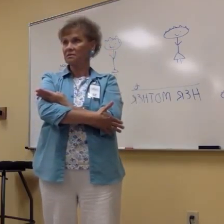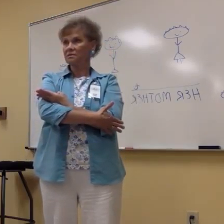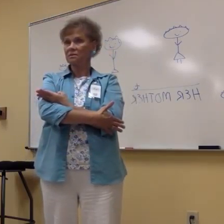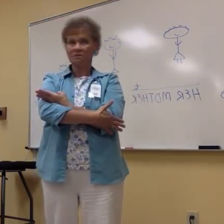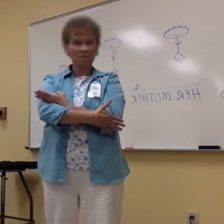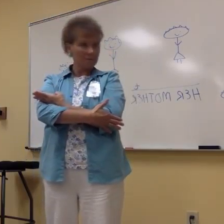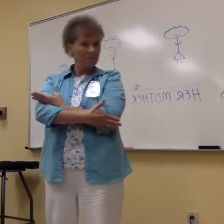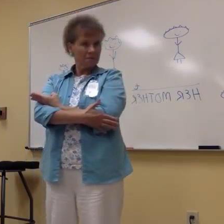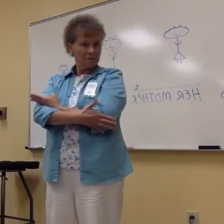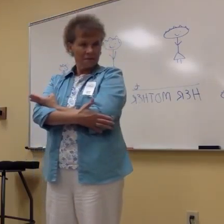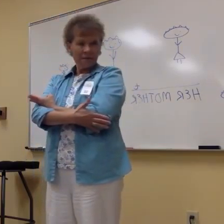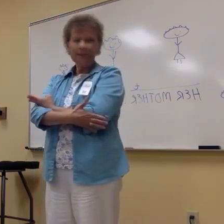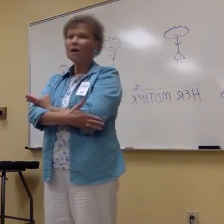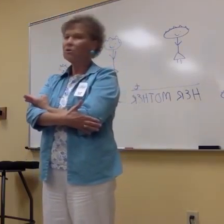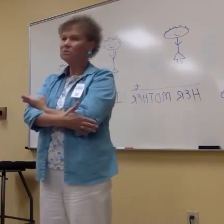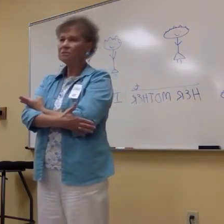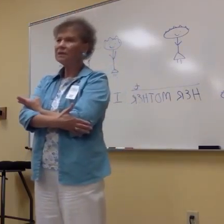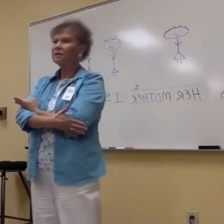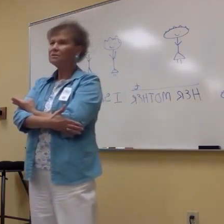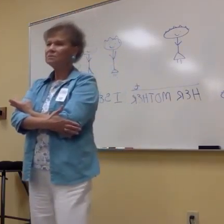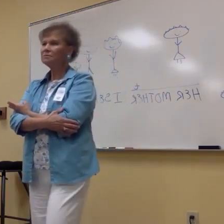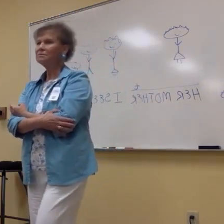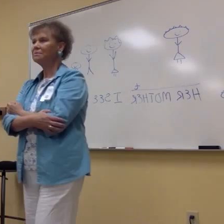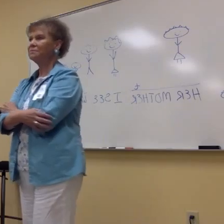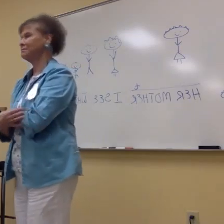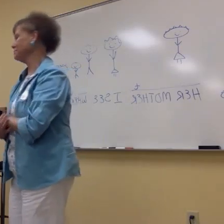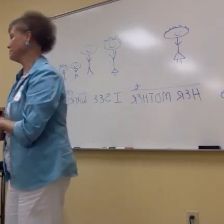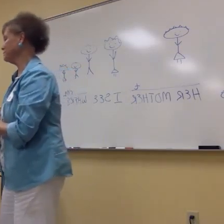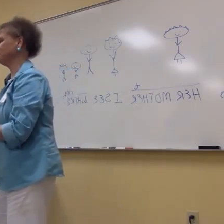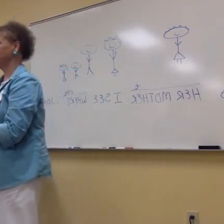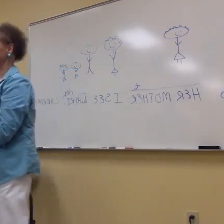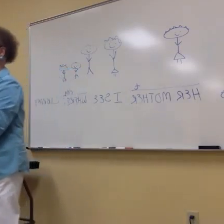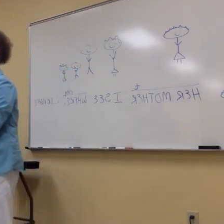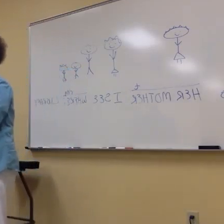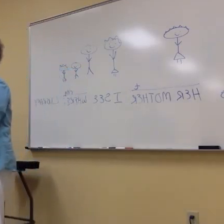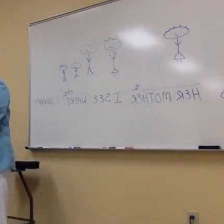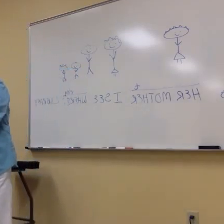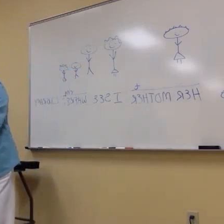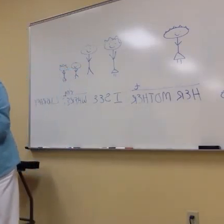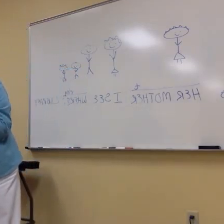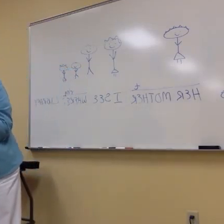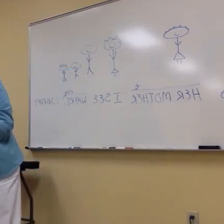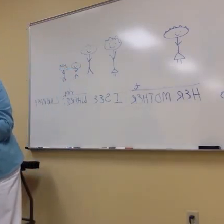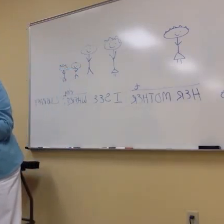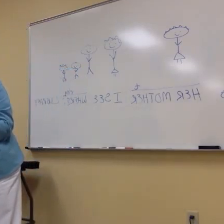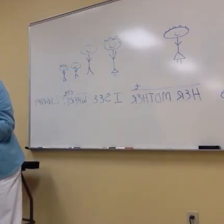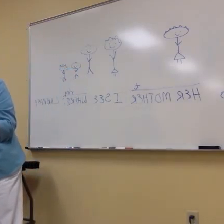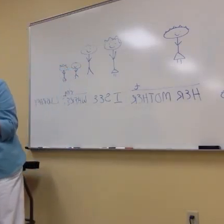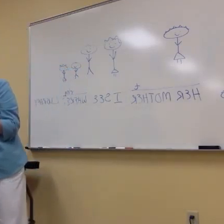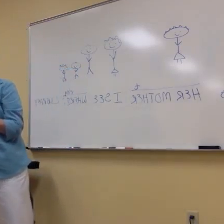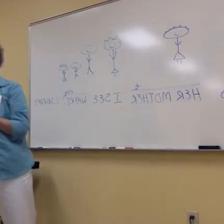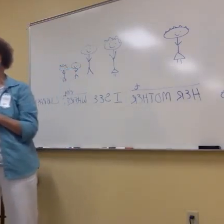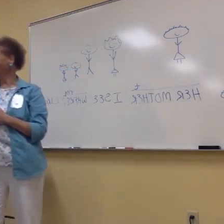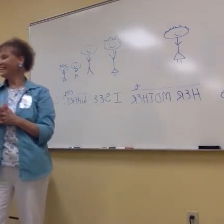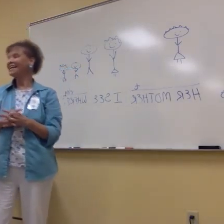eyes out there. I don't know if it's because is this semester ever going to end? Or maybe you're